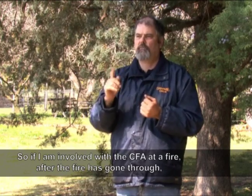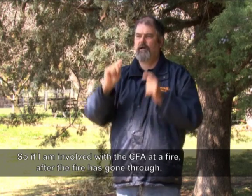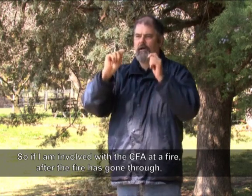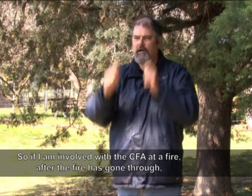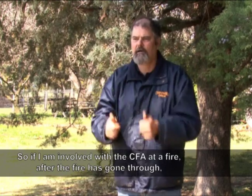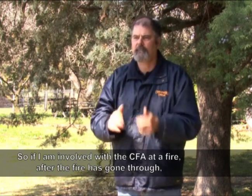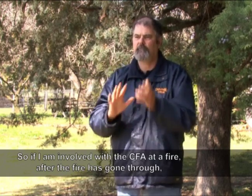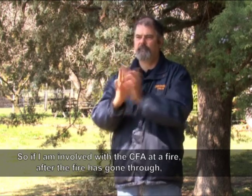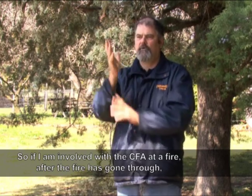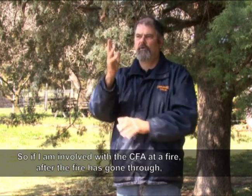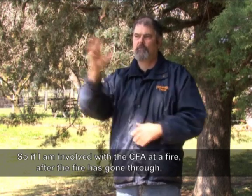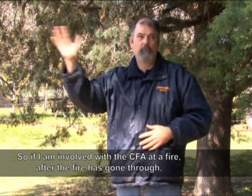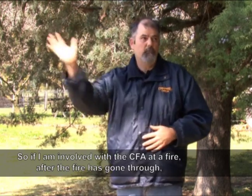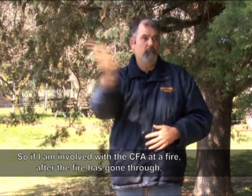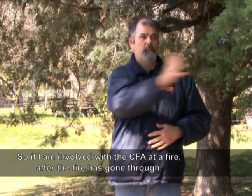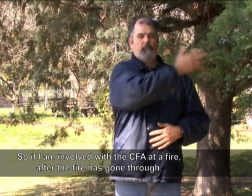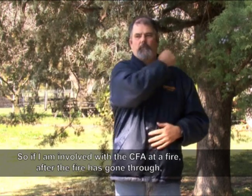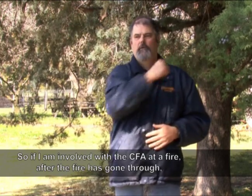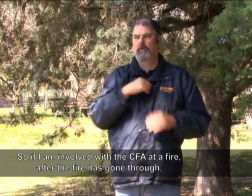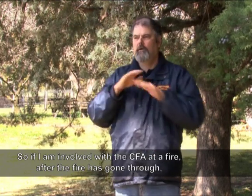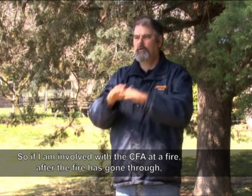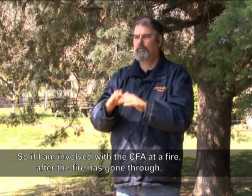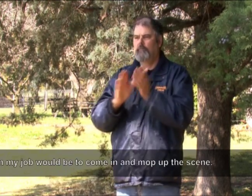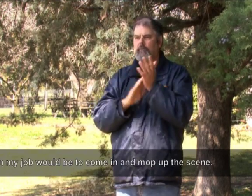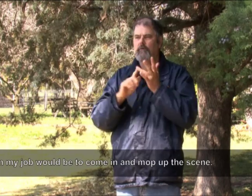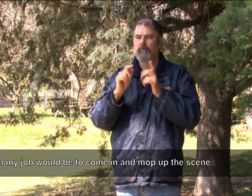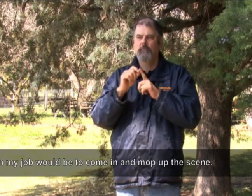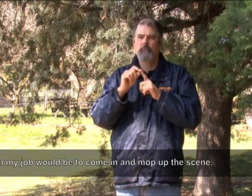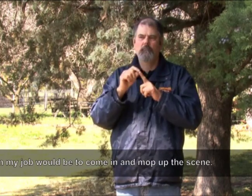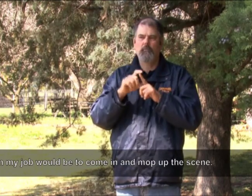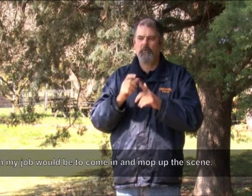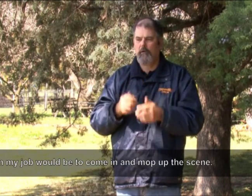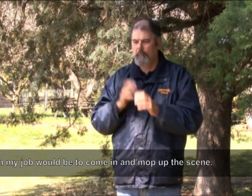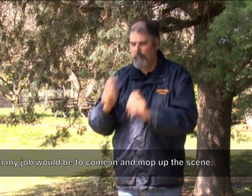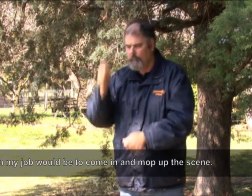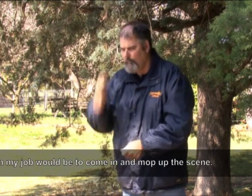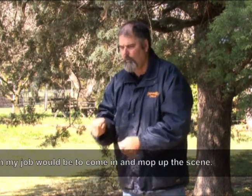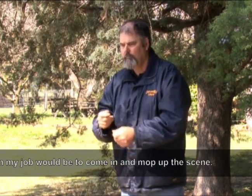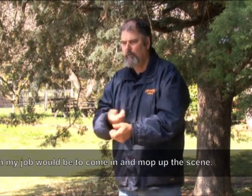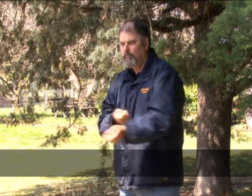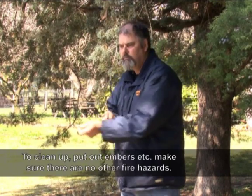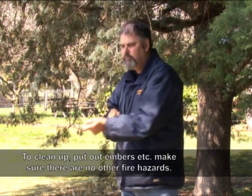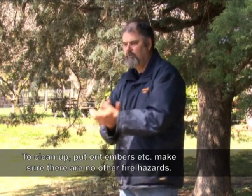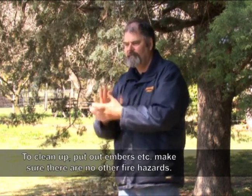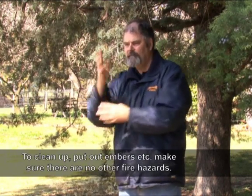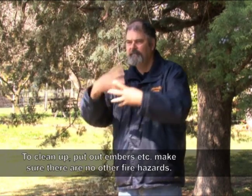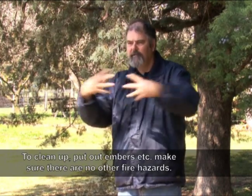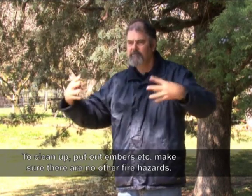So if I'm involved with the CFA at a fire, after the fire has gone through, then my job would be to come in,